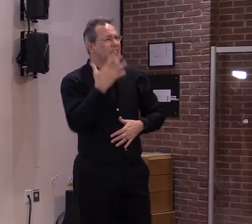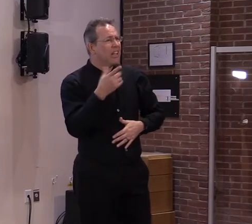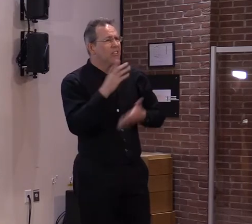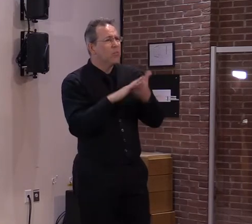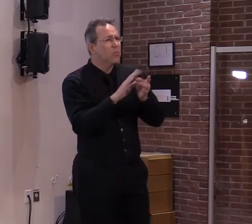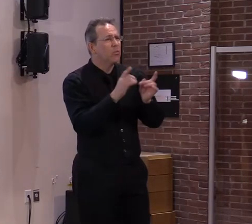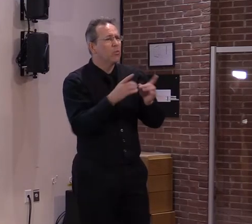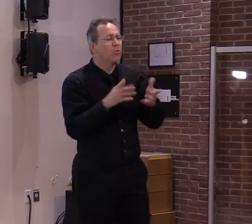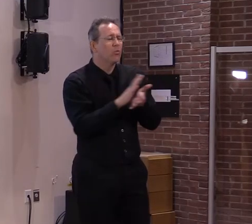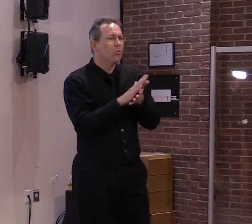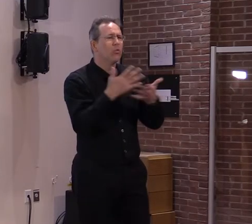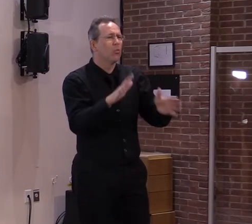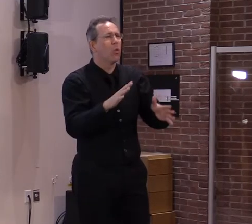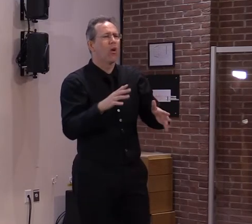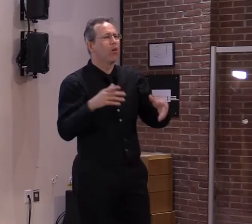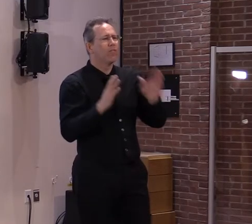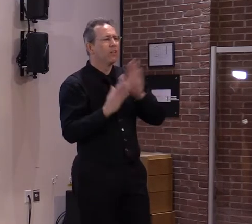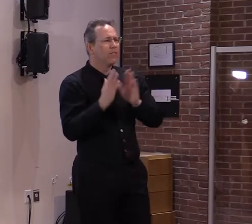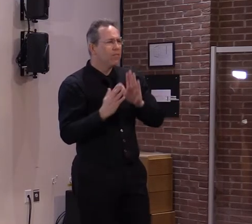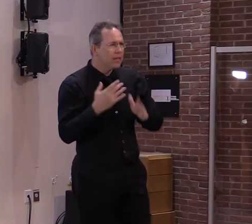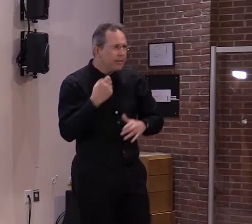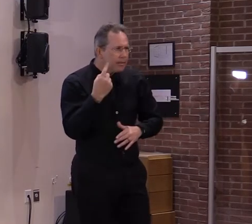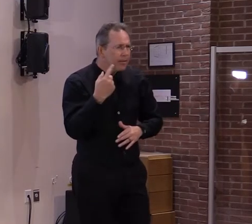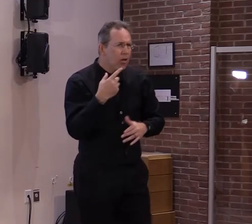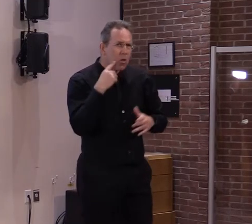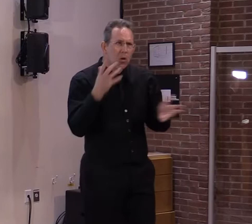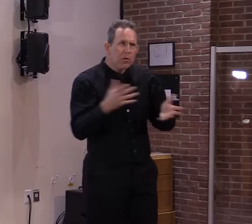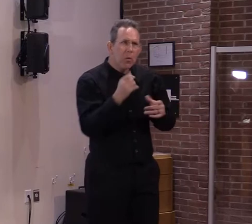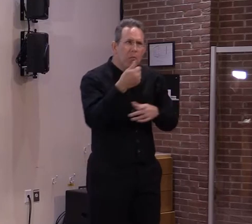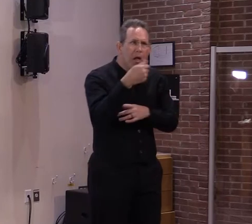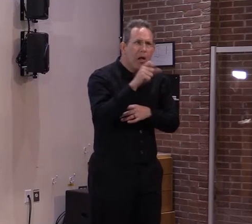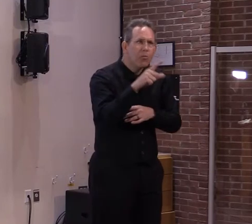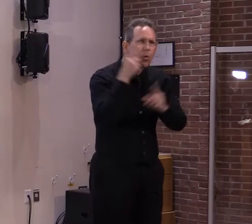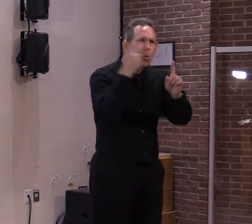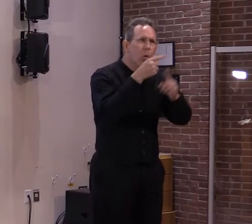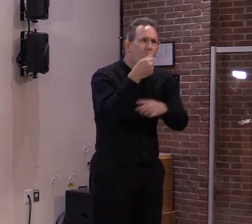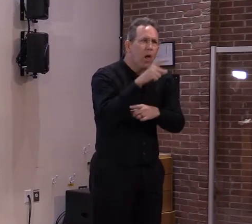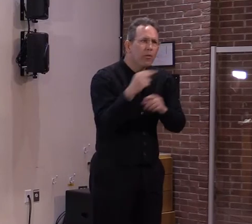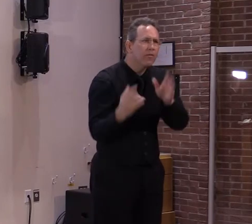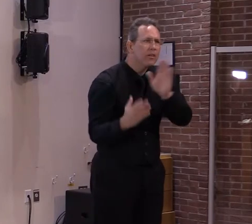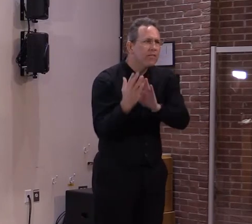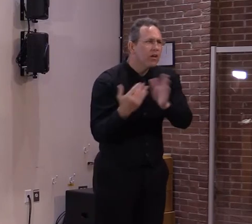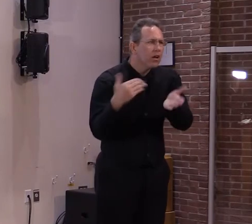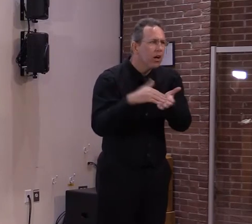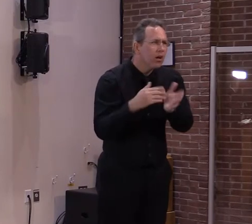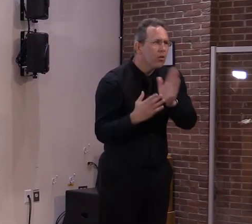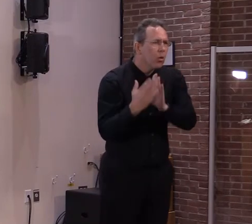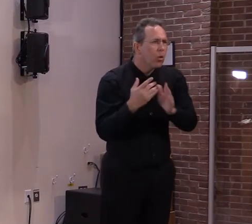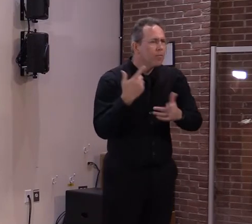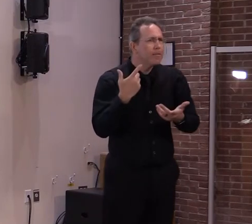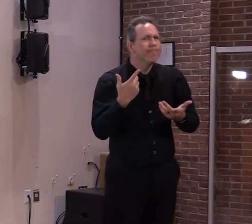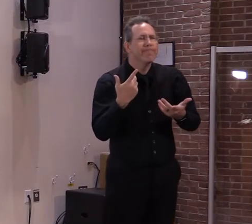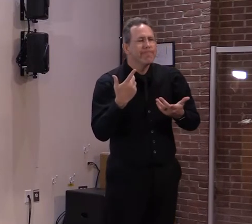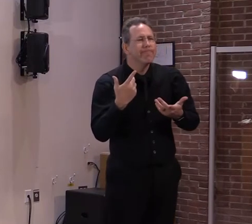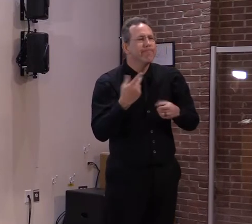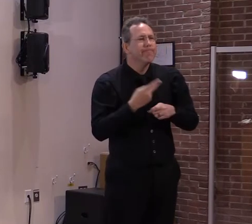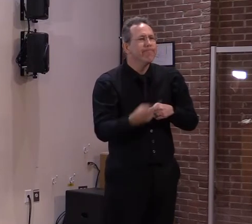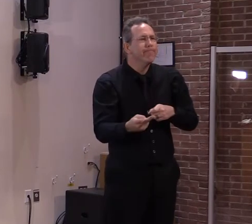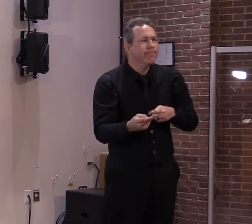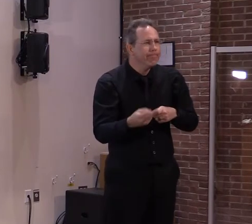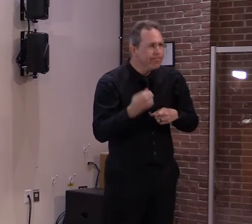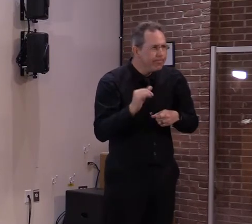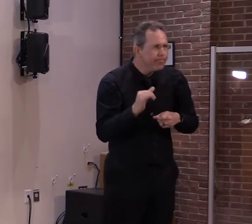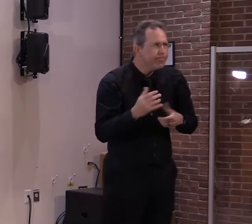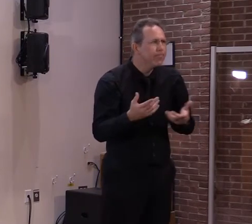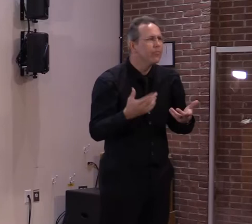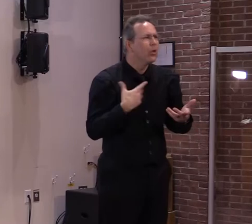year and to get acclimated, getting the students acclimated to getting back into school, I think would be important for the